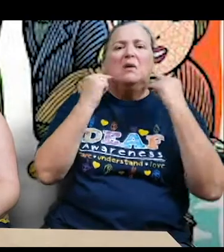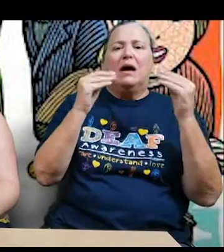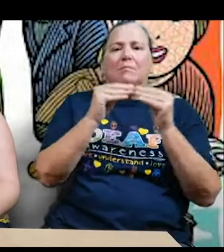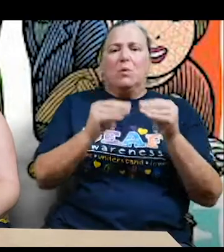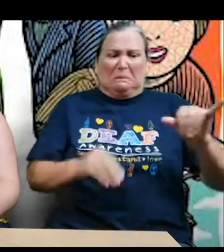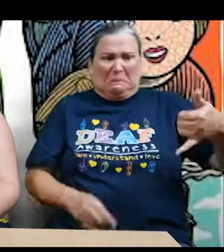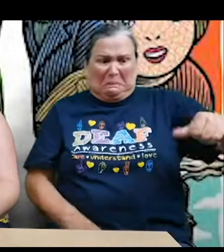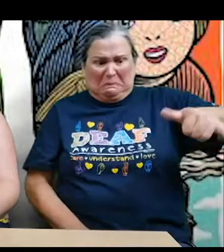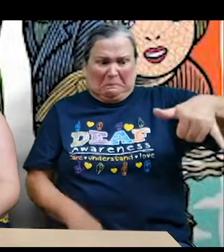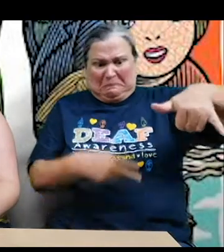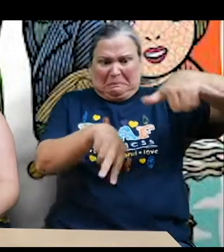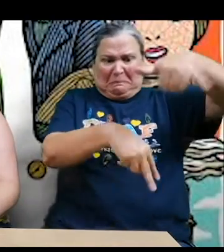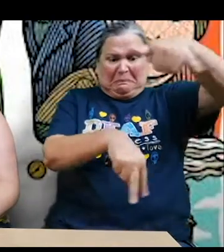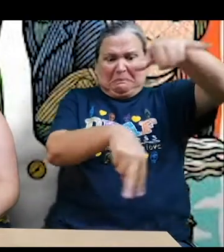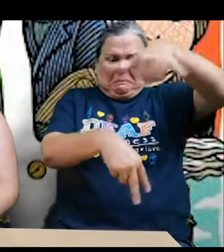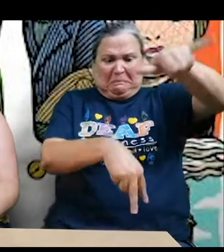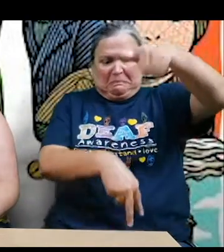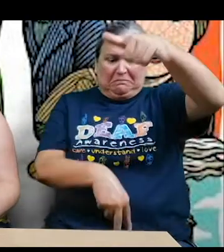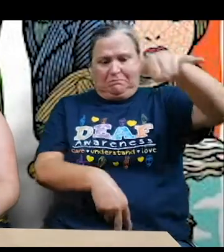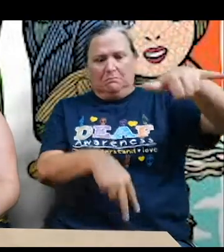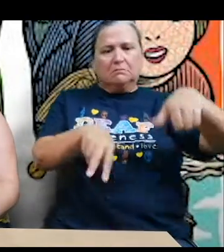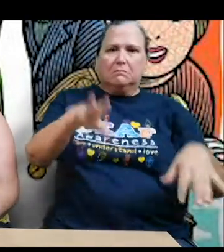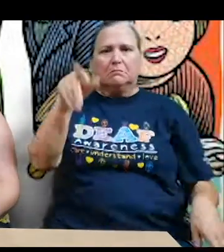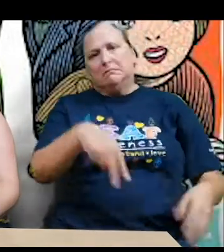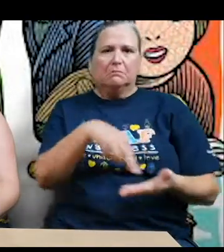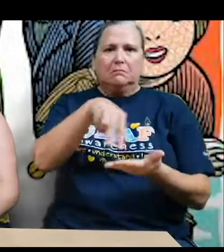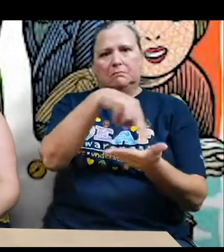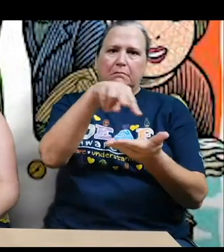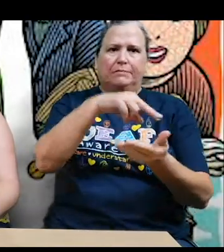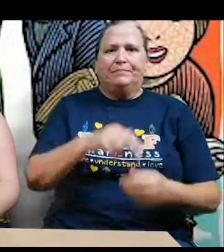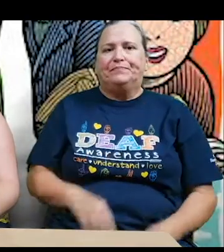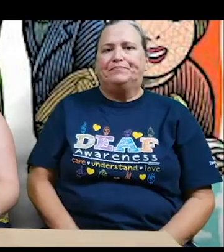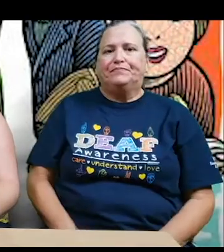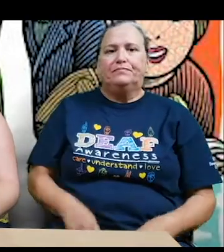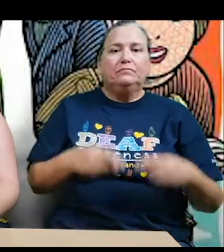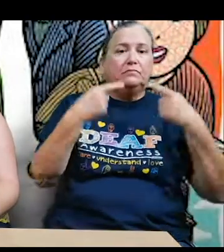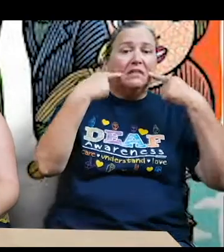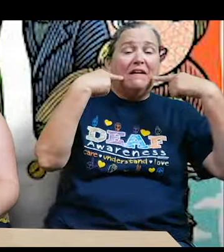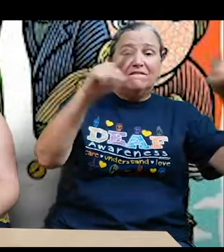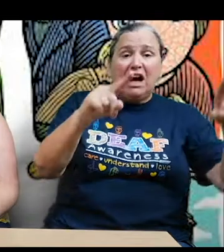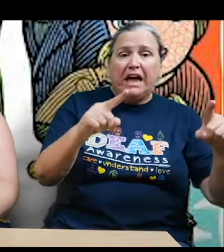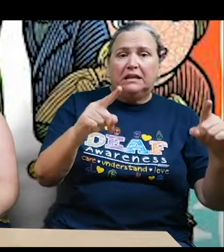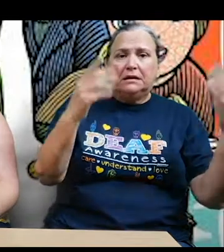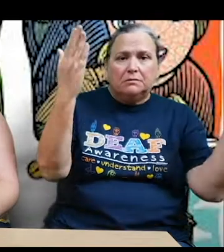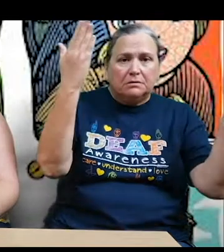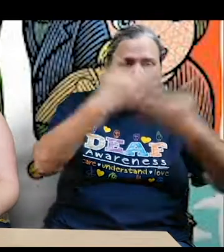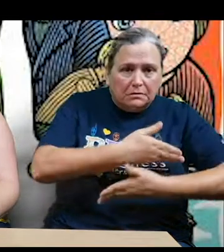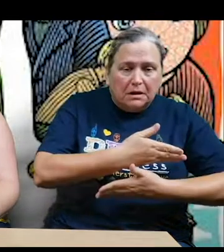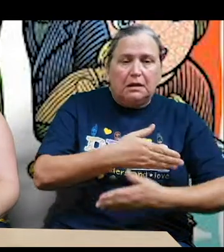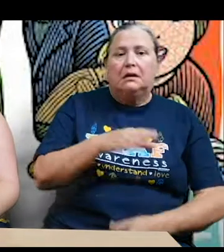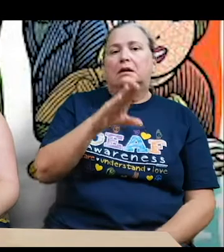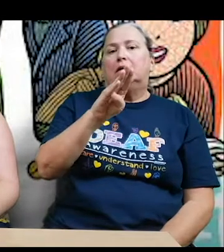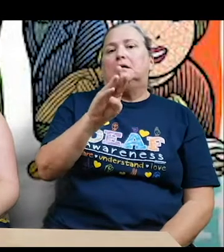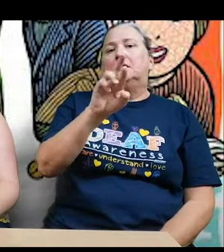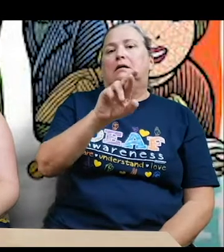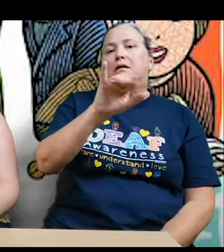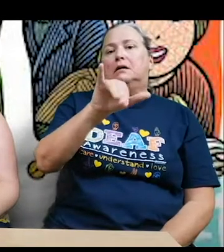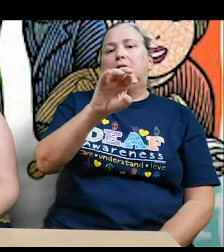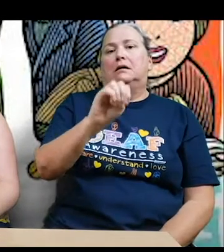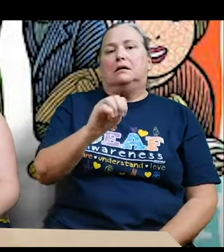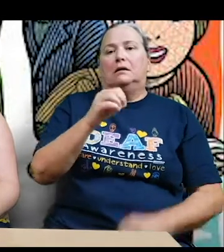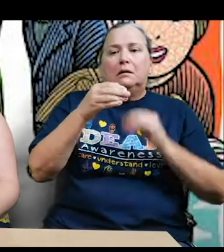faster. Finally, when the sun was gone and the streets were dark, Bryce stopped playing